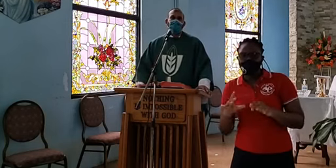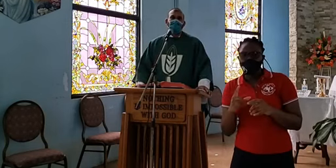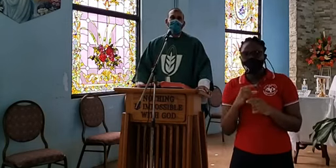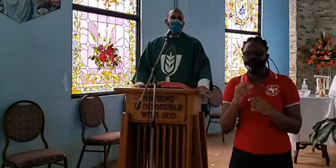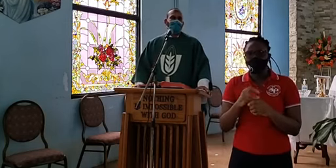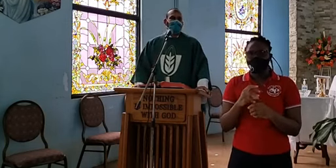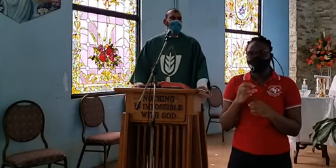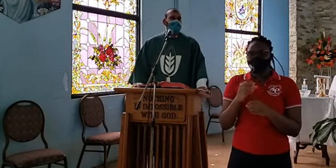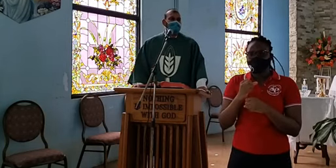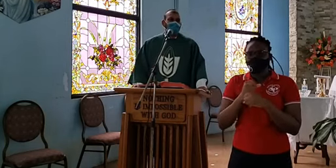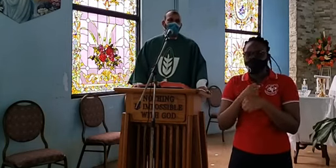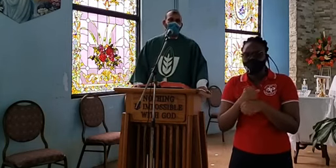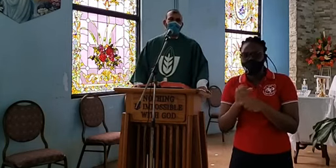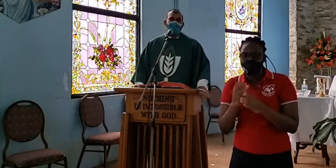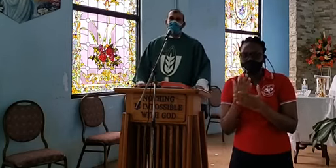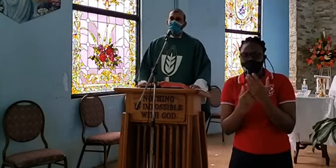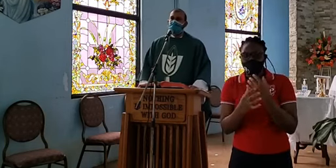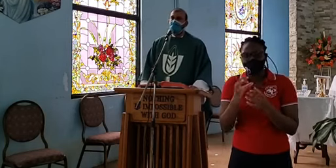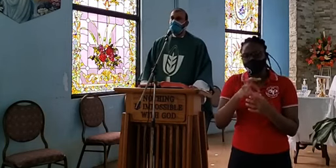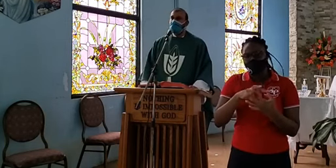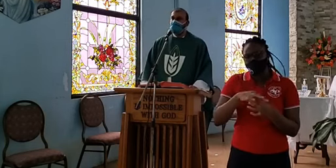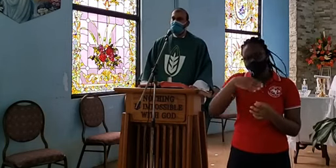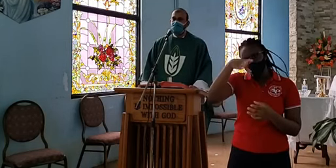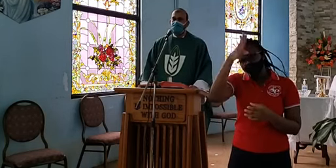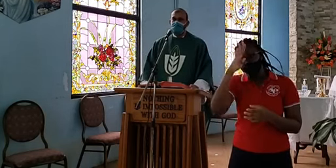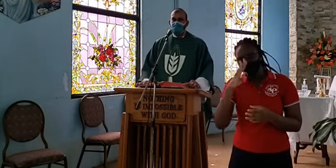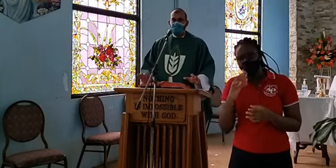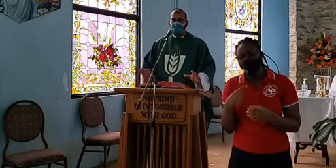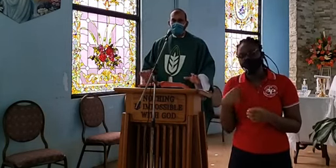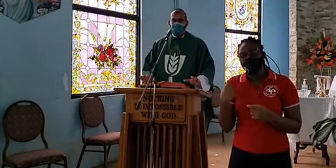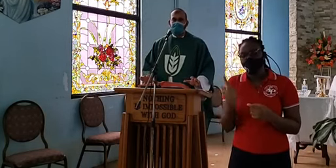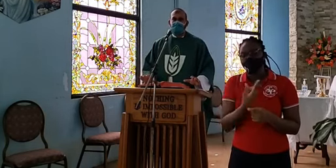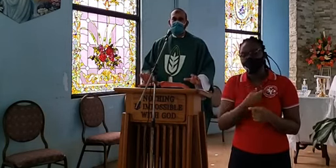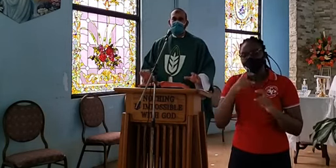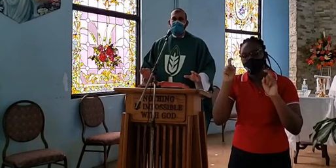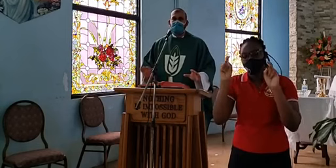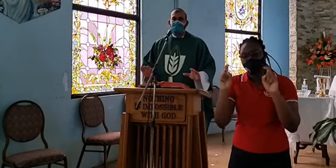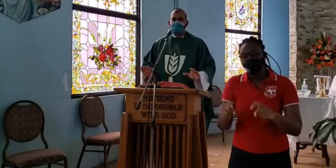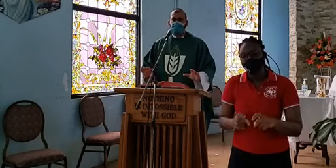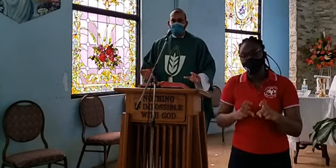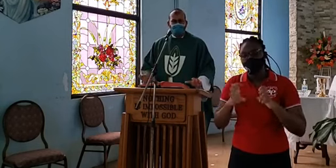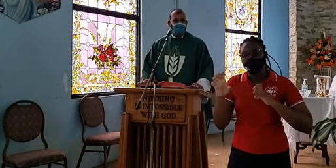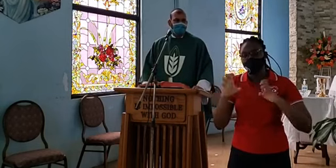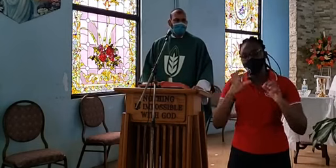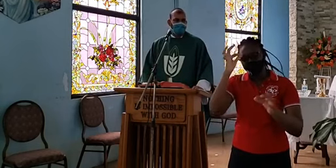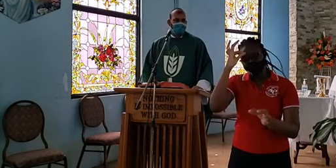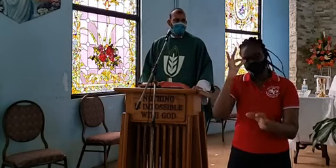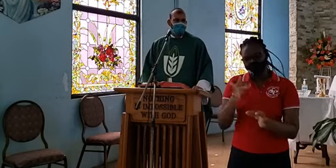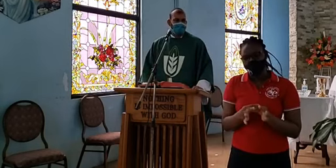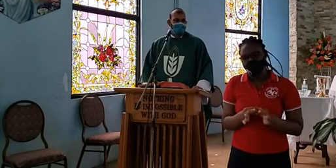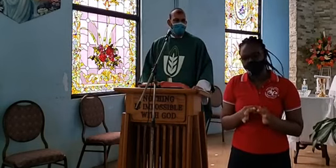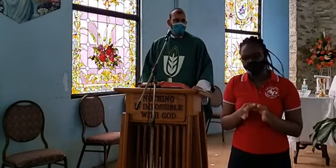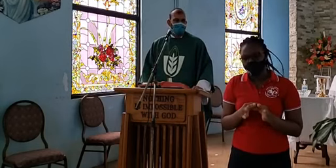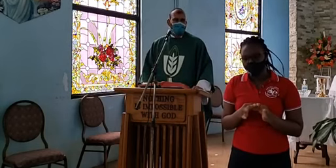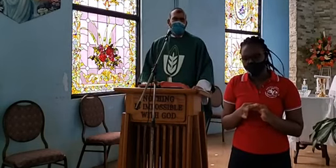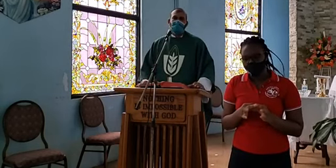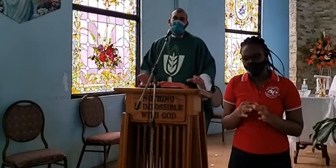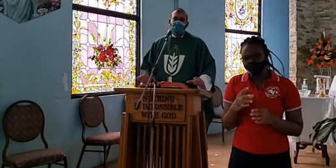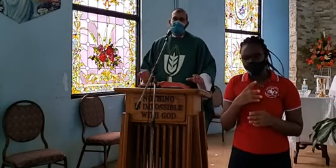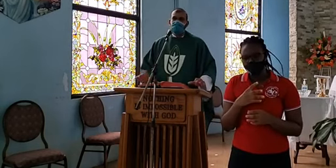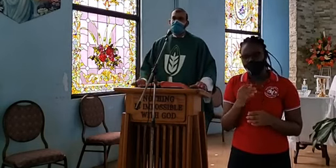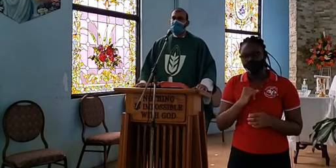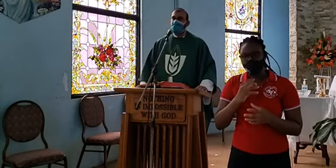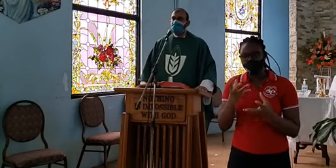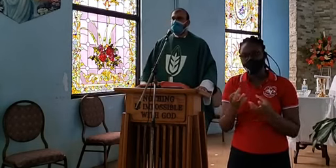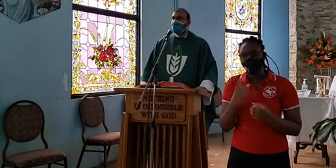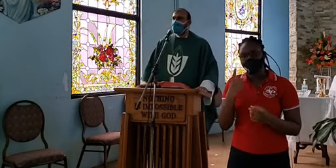miracle from Almighty God, we need to exercise faith. I